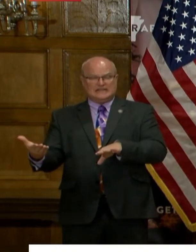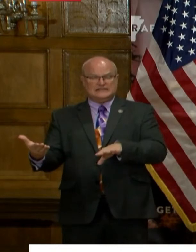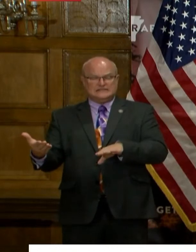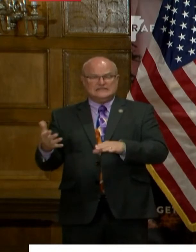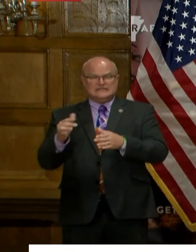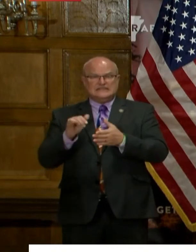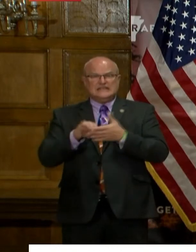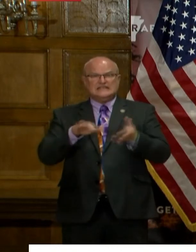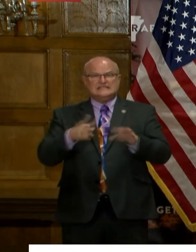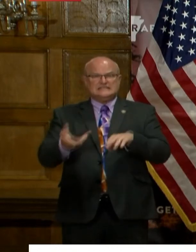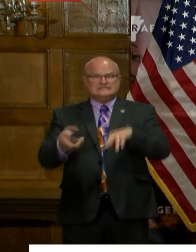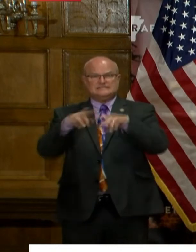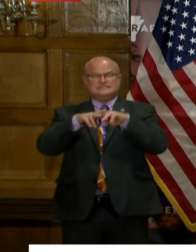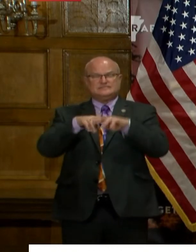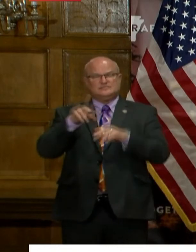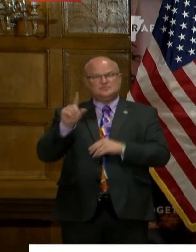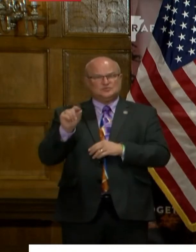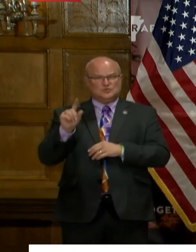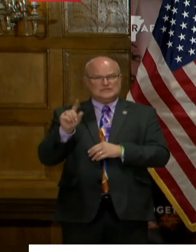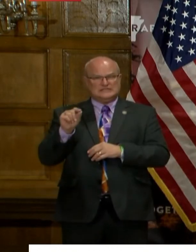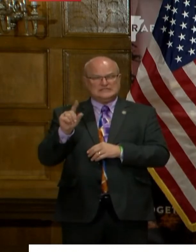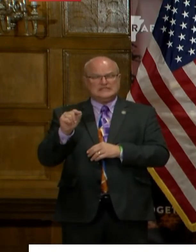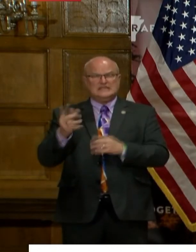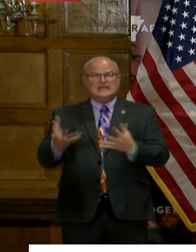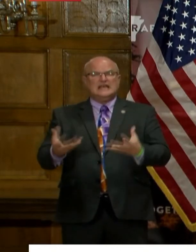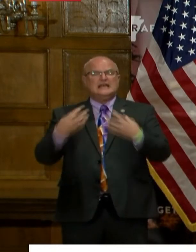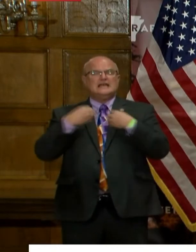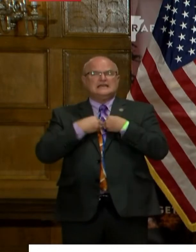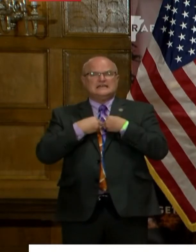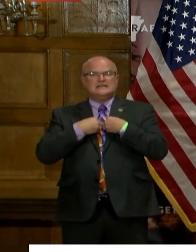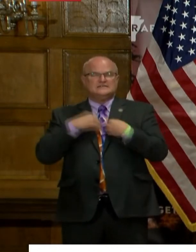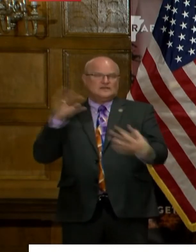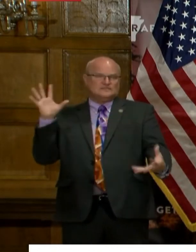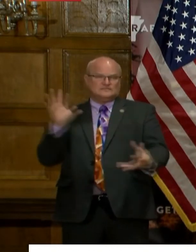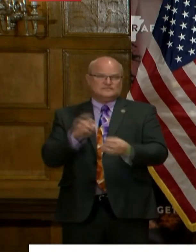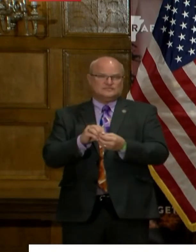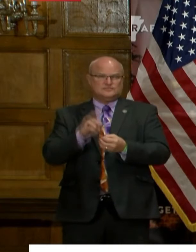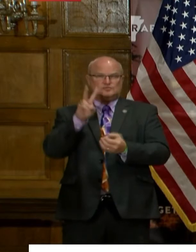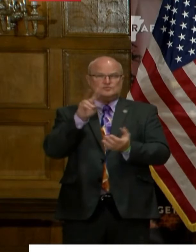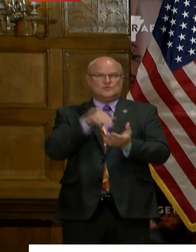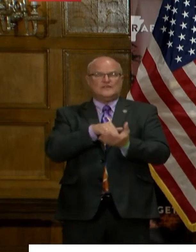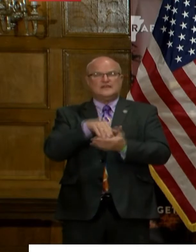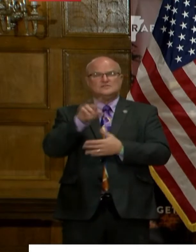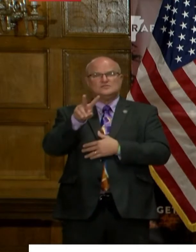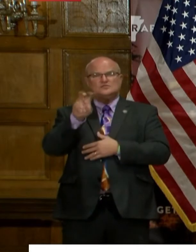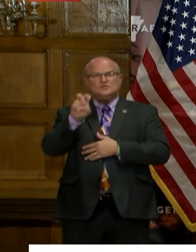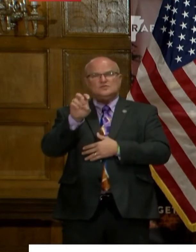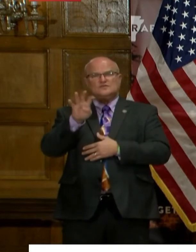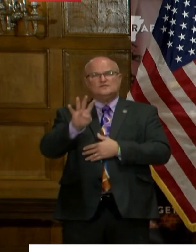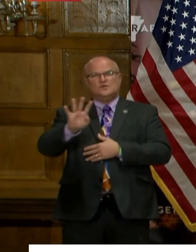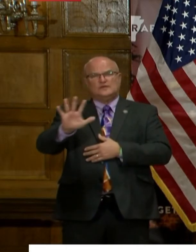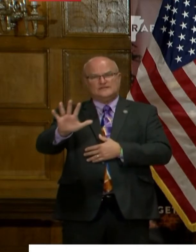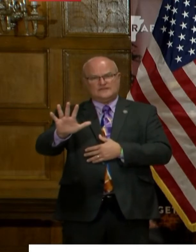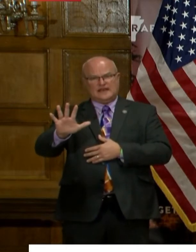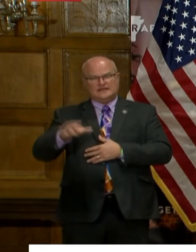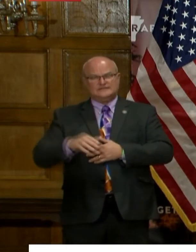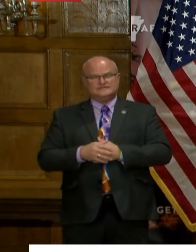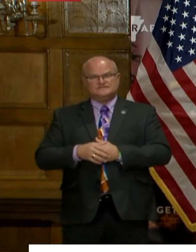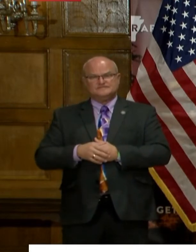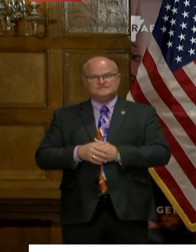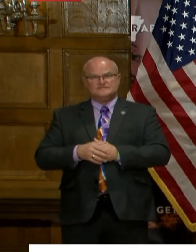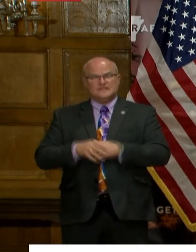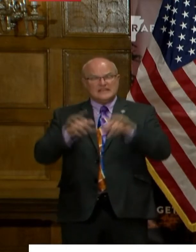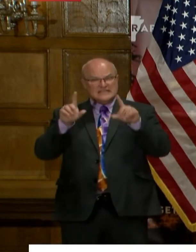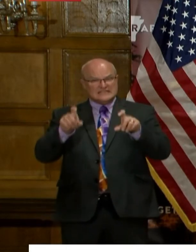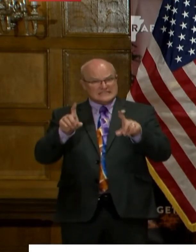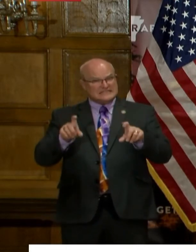mentioned, that deaths went up by 20. That gives us a total deaths of 2,245. Our testing